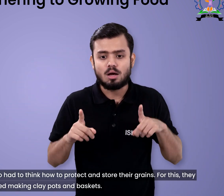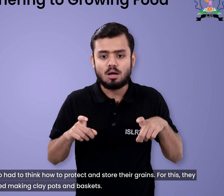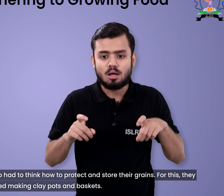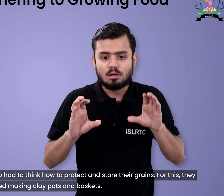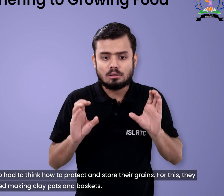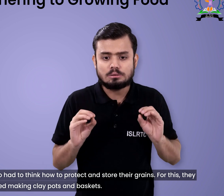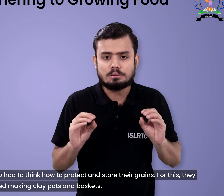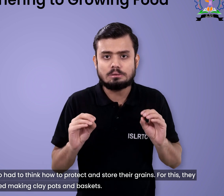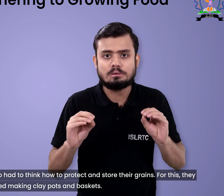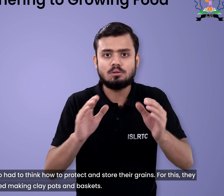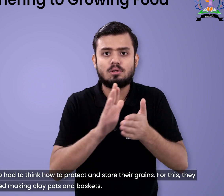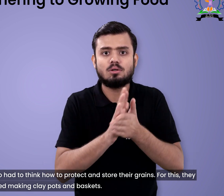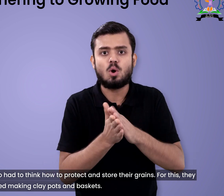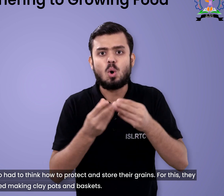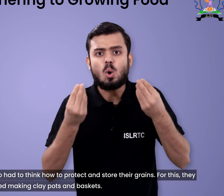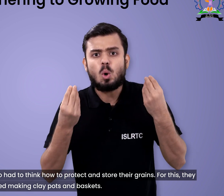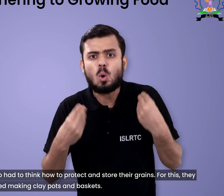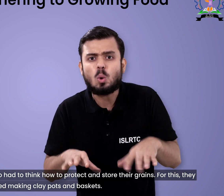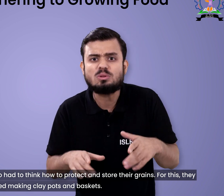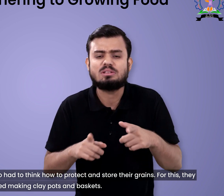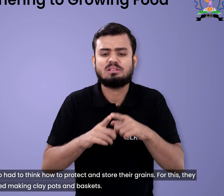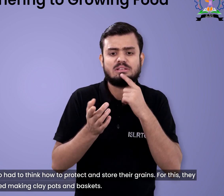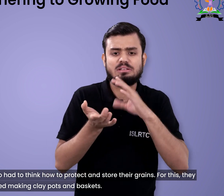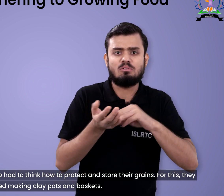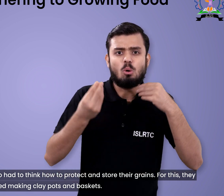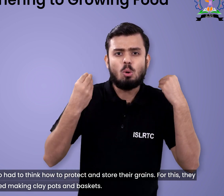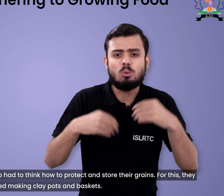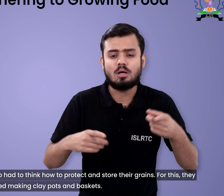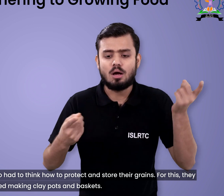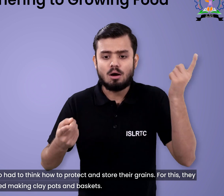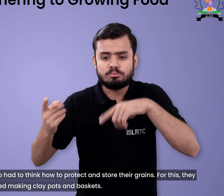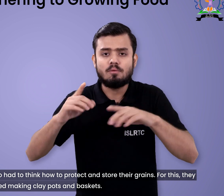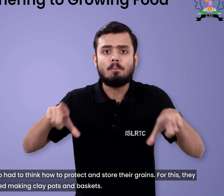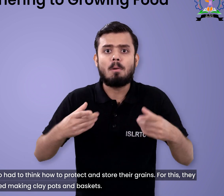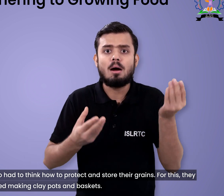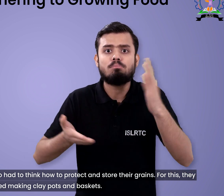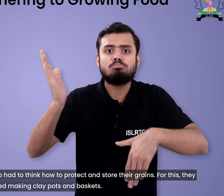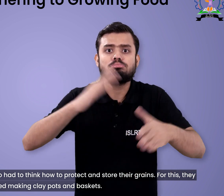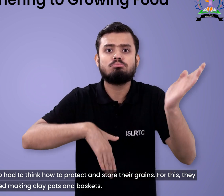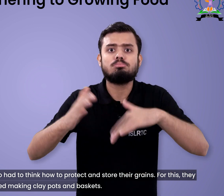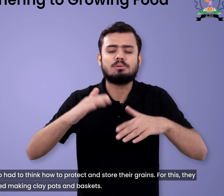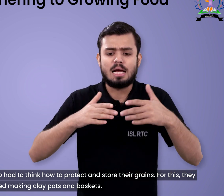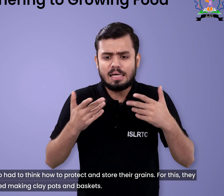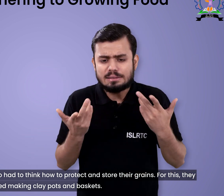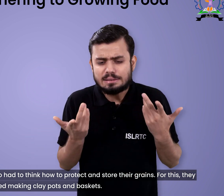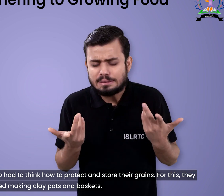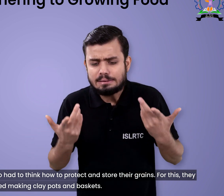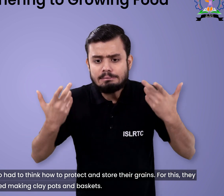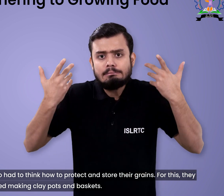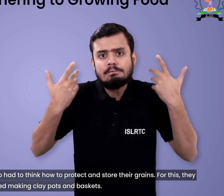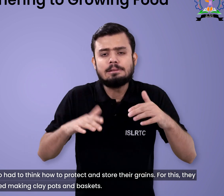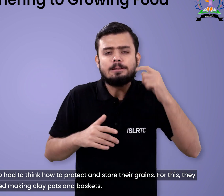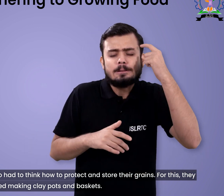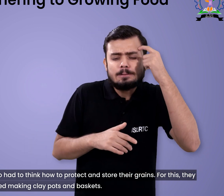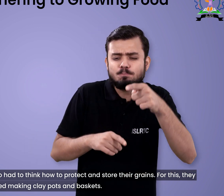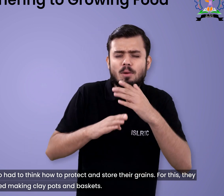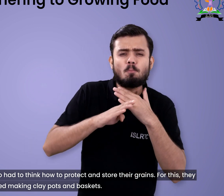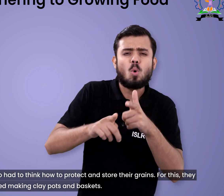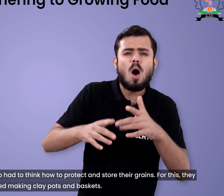As people started farming, they also had to think how to protect and store their grains. For this, they